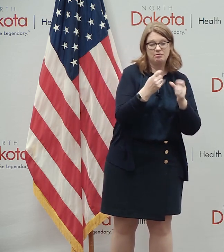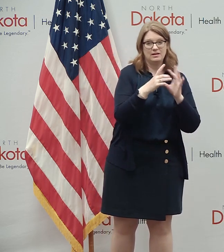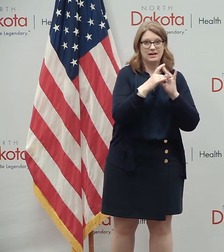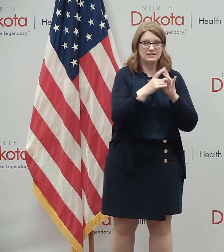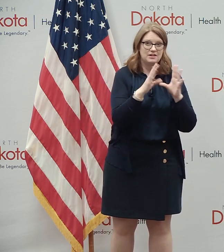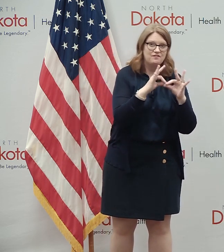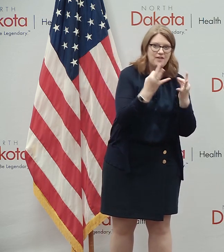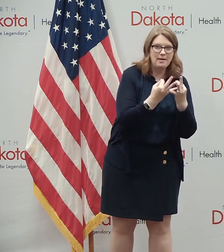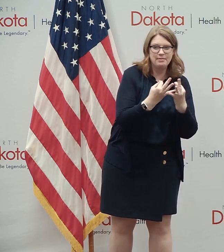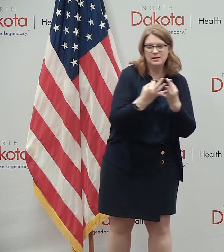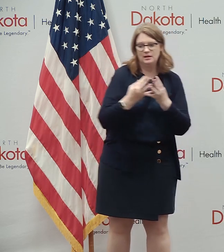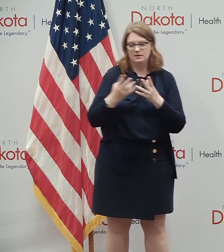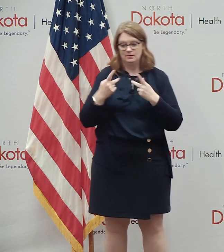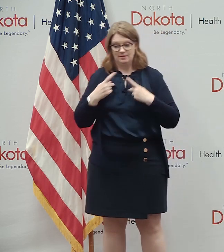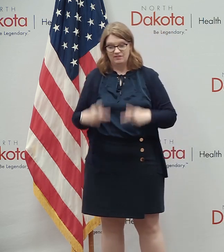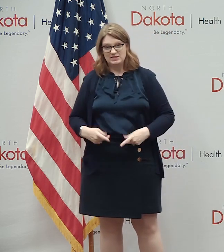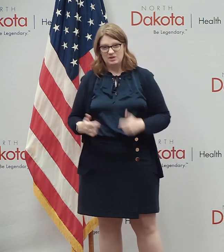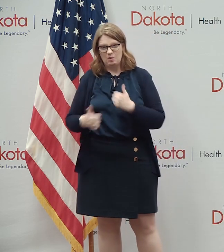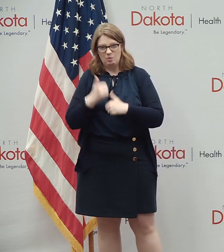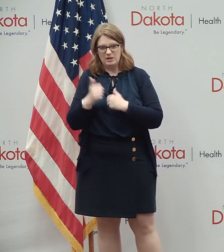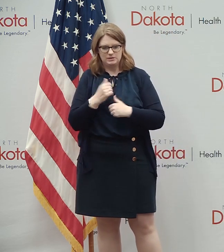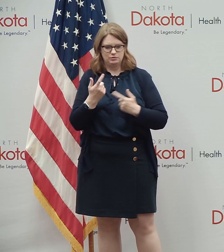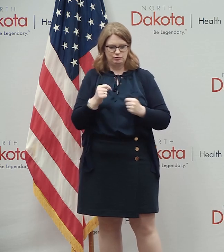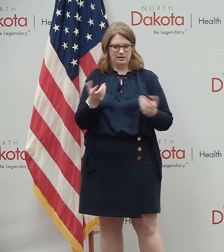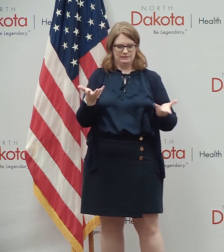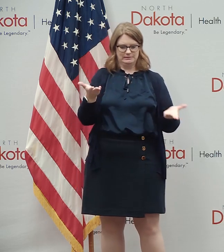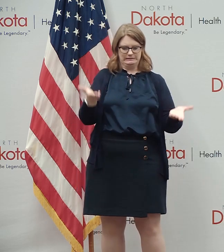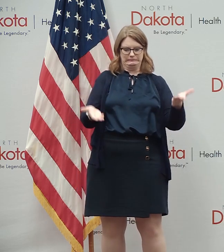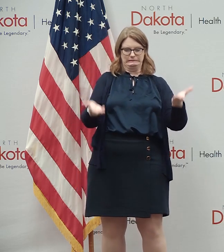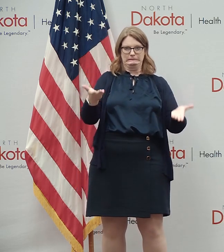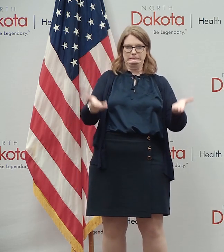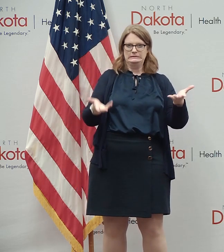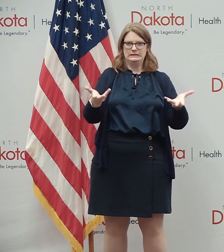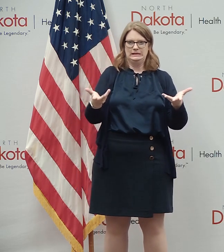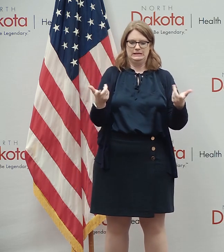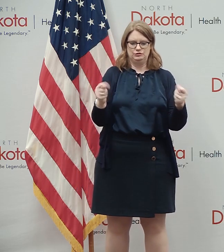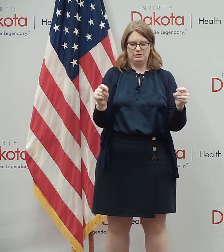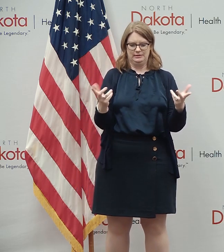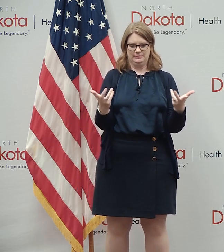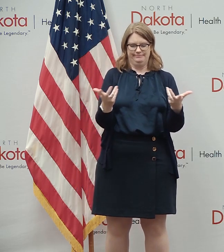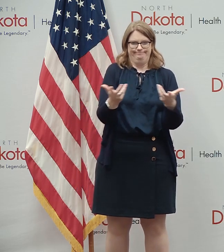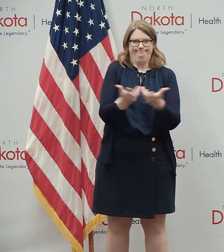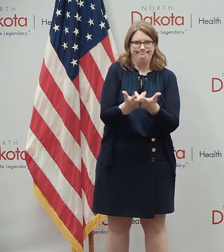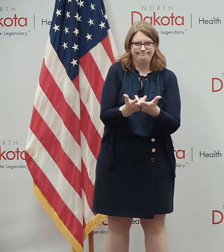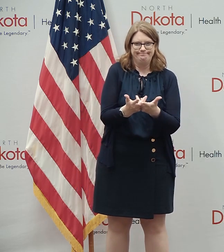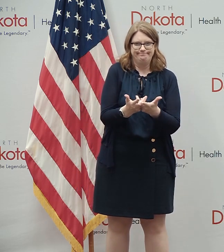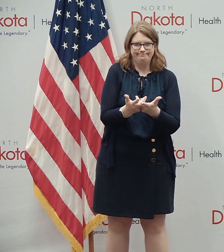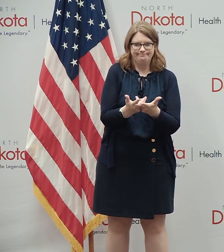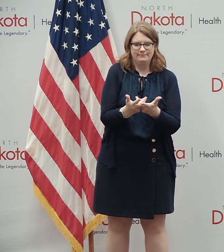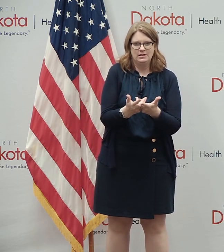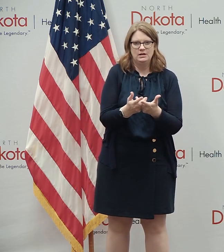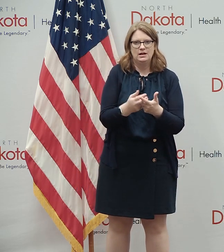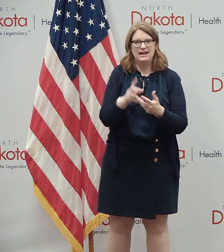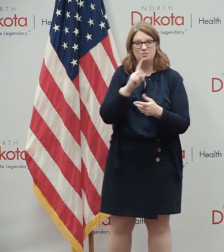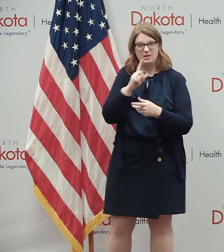family with the physical risks. We know how important that interaction with loved ones is on both the physical and the mental health. But of